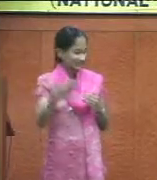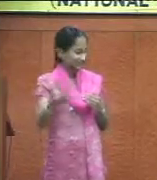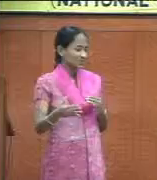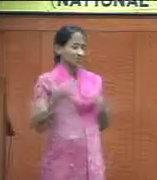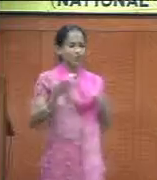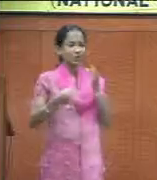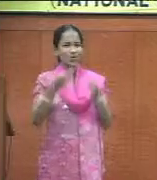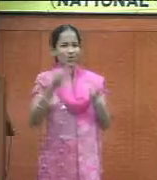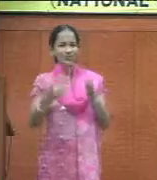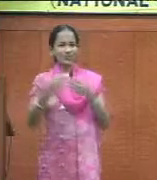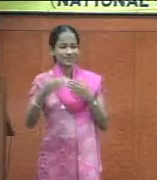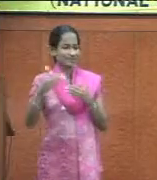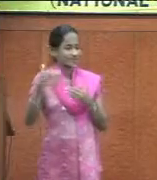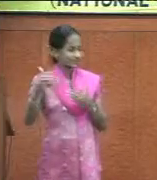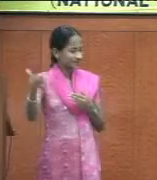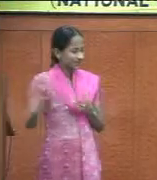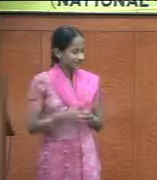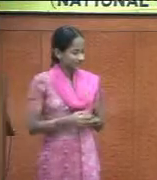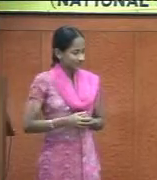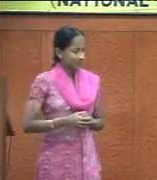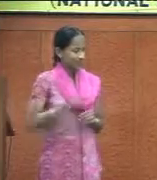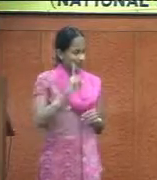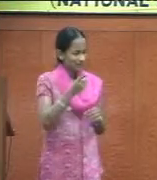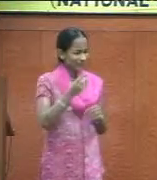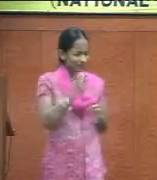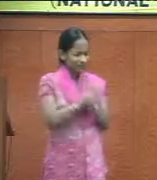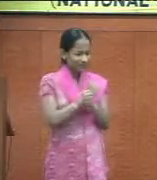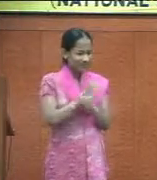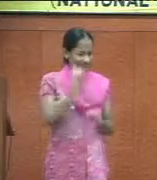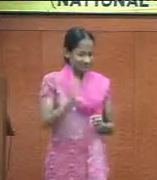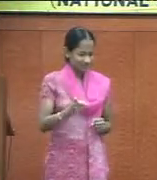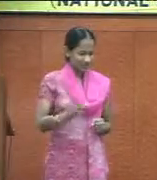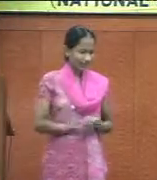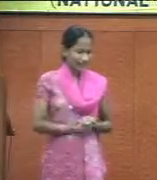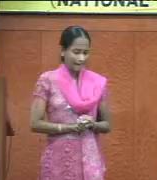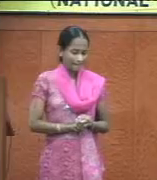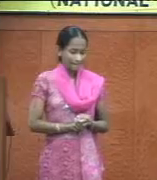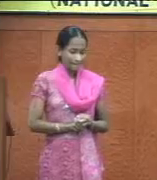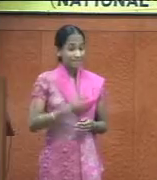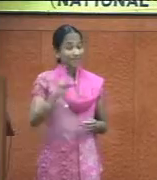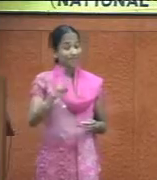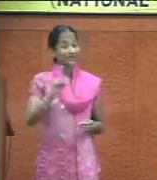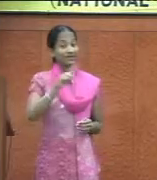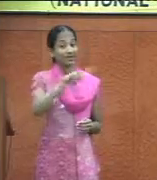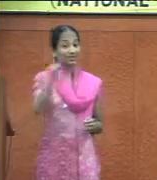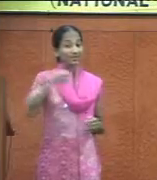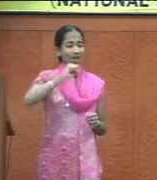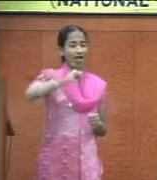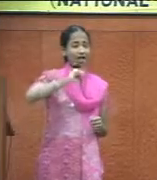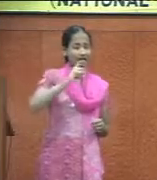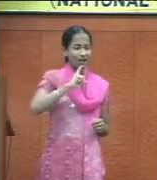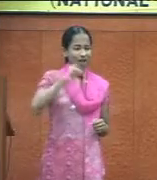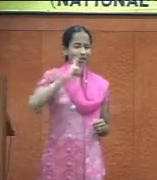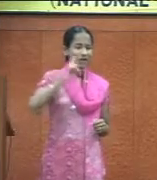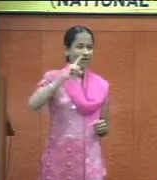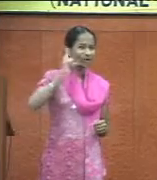the courts, this is how also one would have to work, that we will have to make lot of noise. Dr. Monte